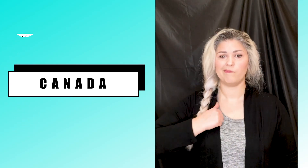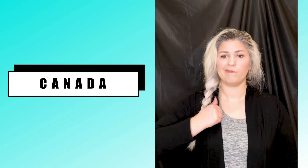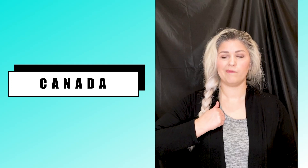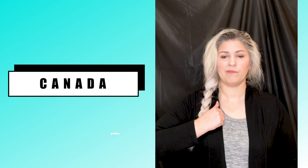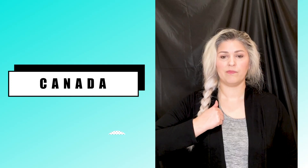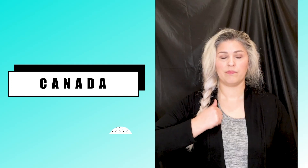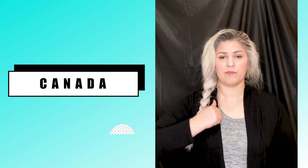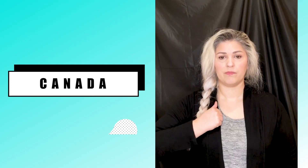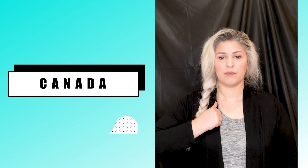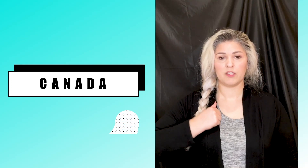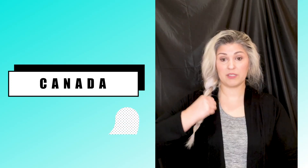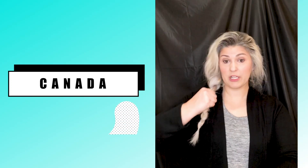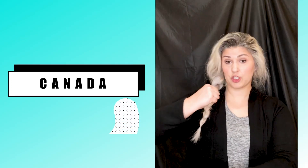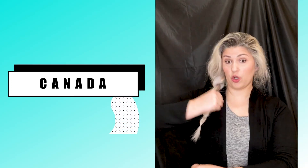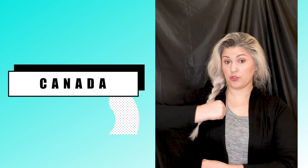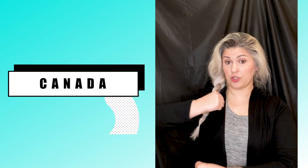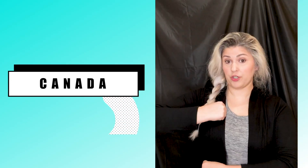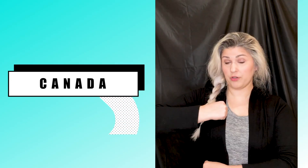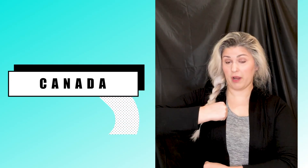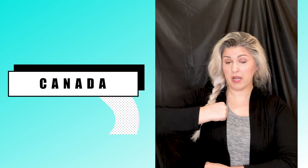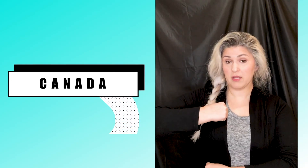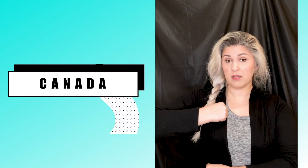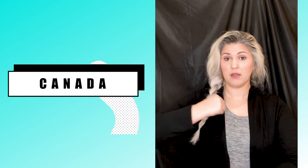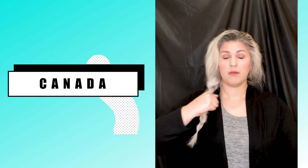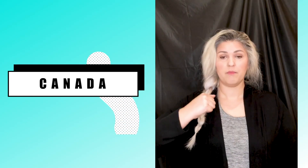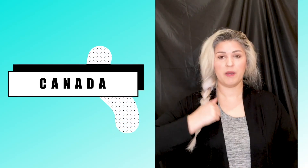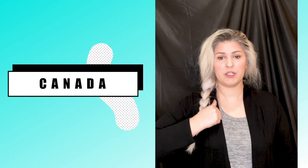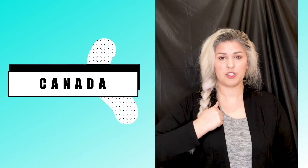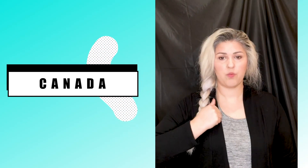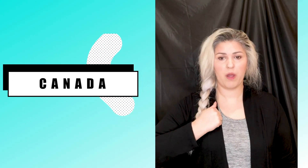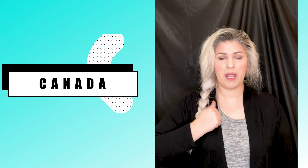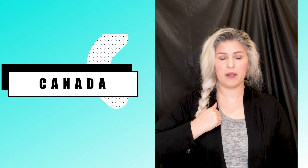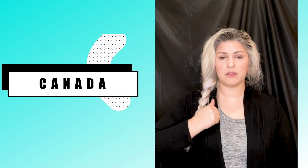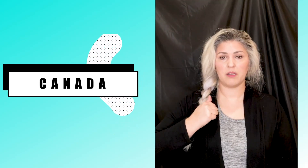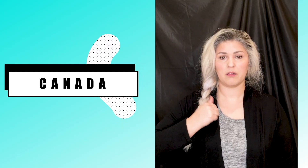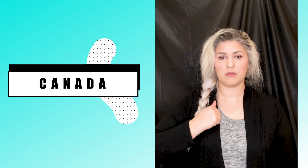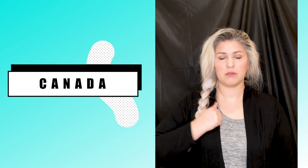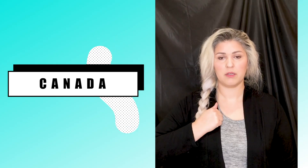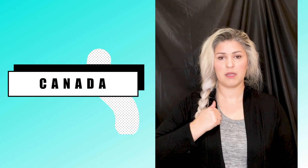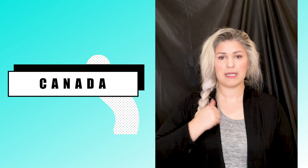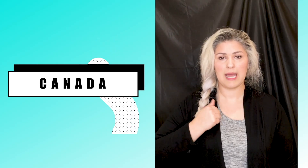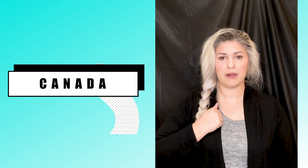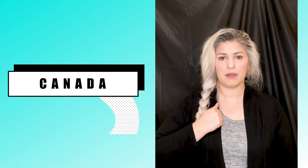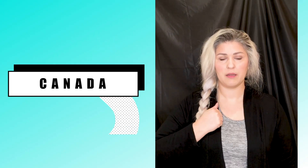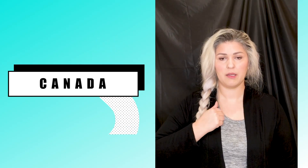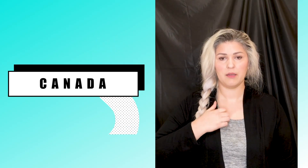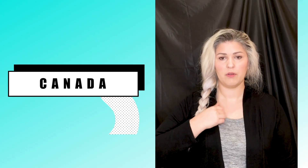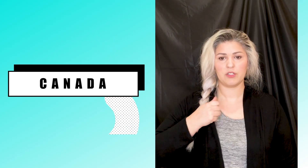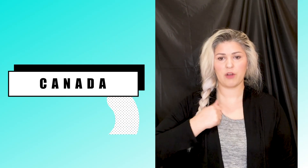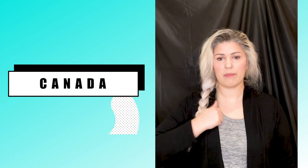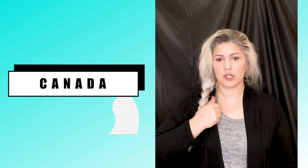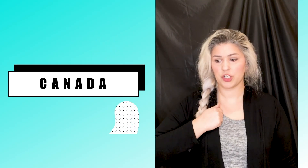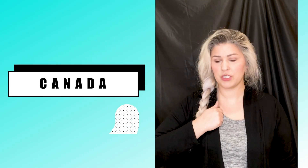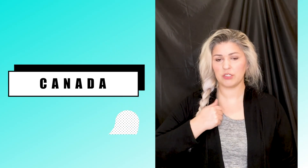uniform. So it's like soldier, right? But it's just one hand here. Canada.